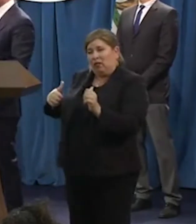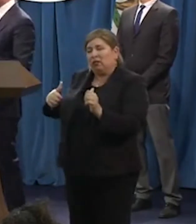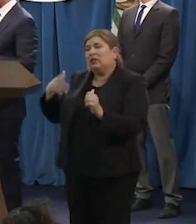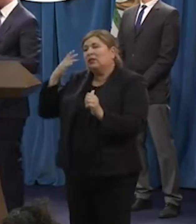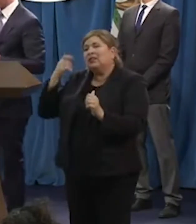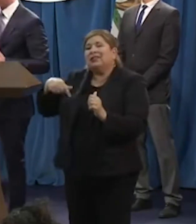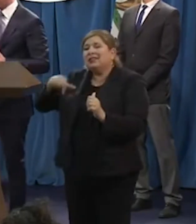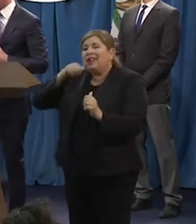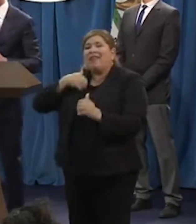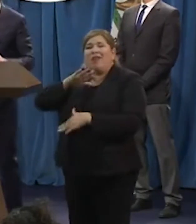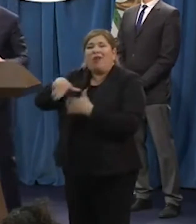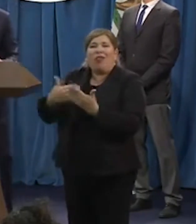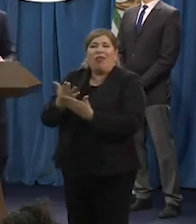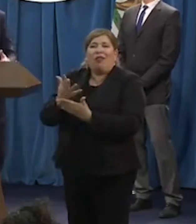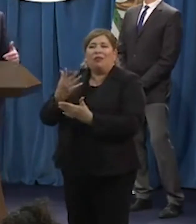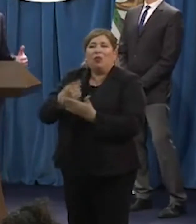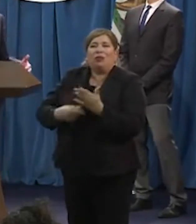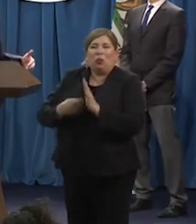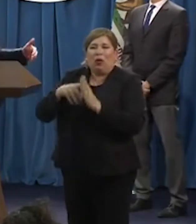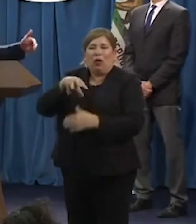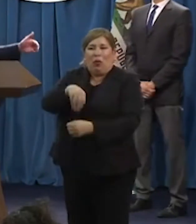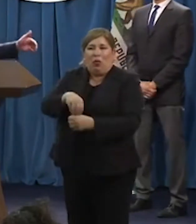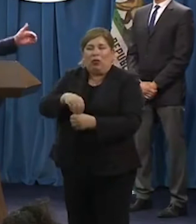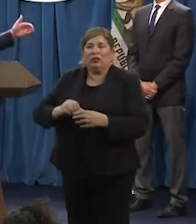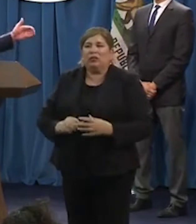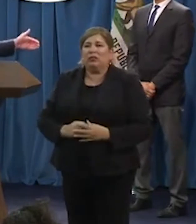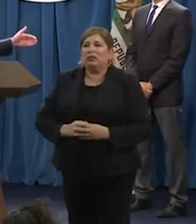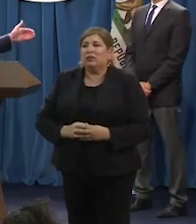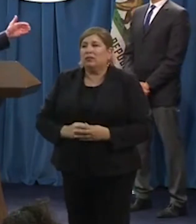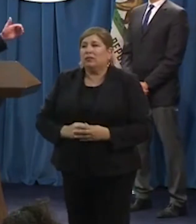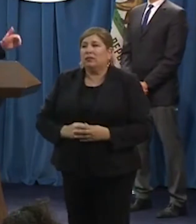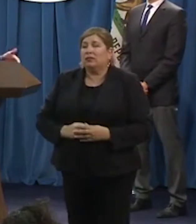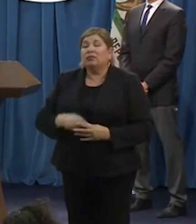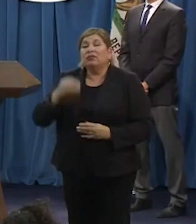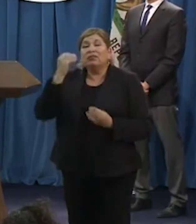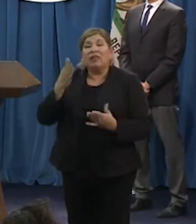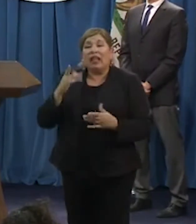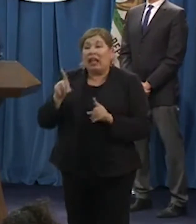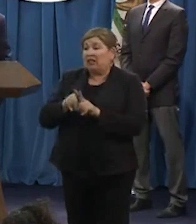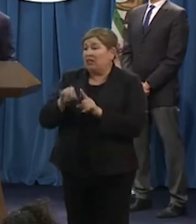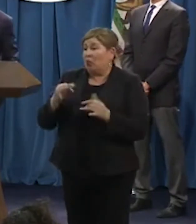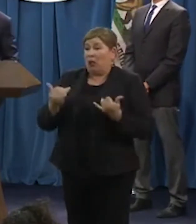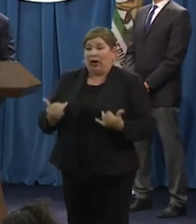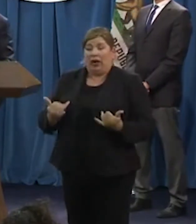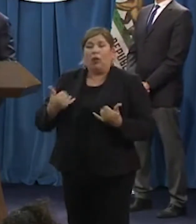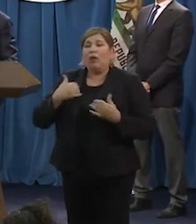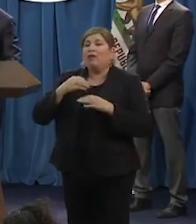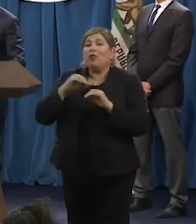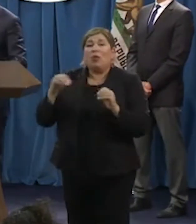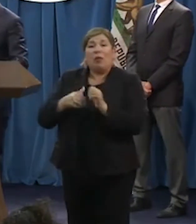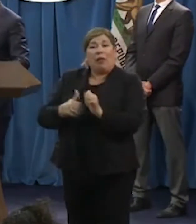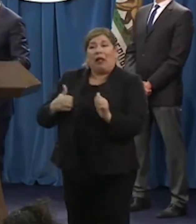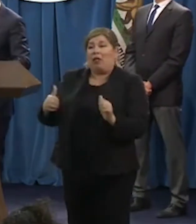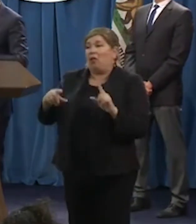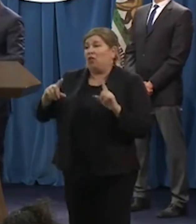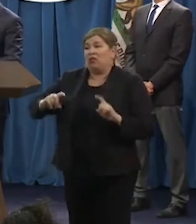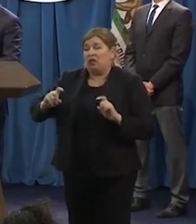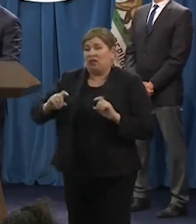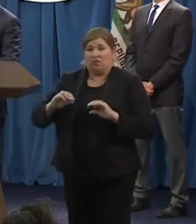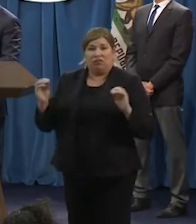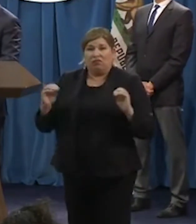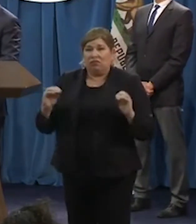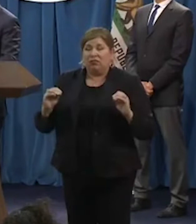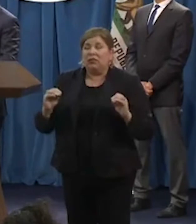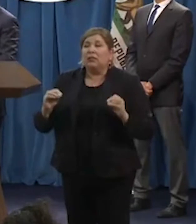components. As of this morning, we do not have any backlogged tests. So it's a way of reinforcing that